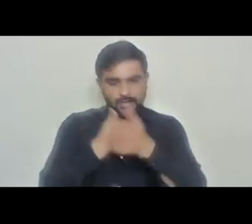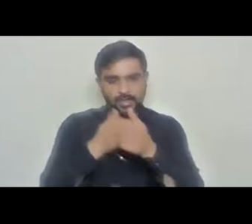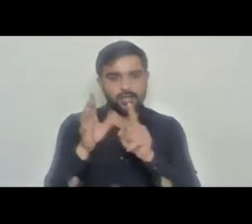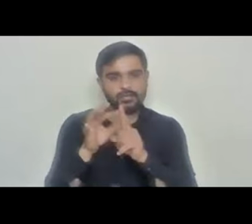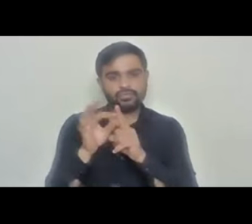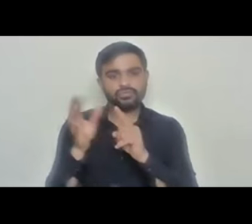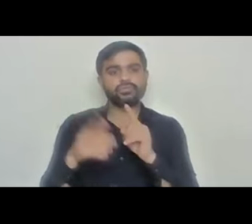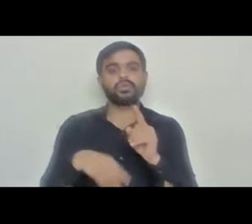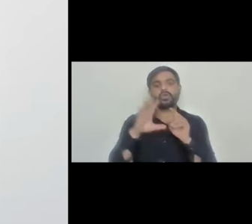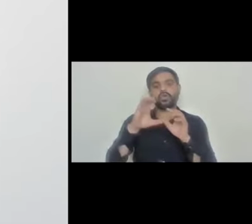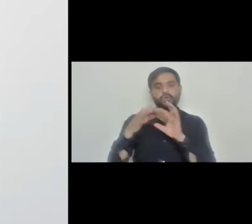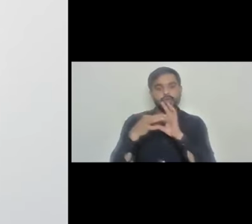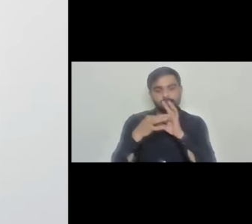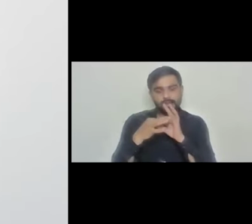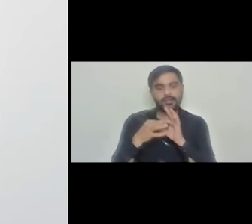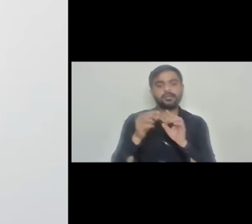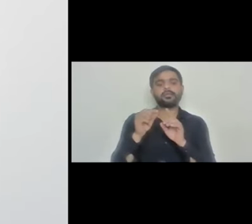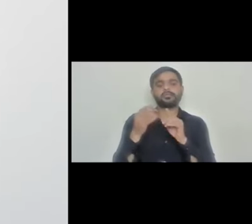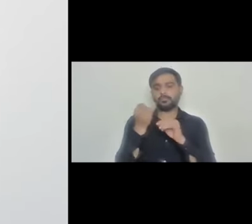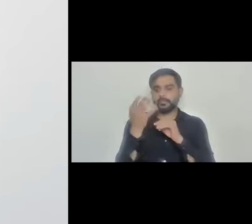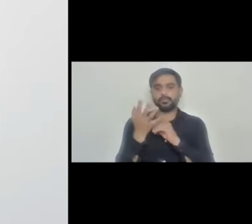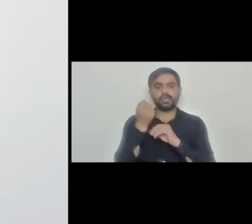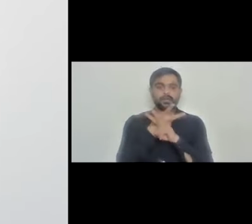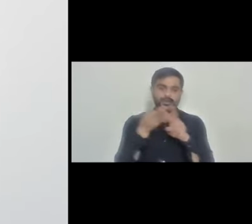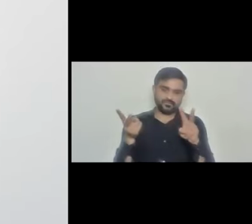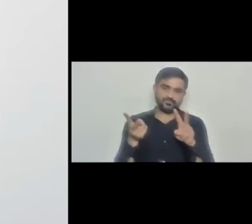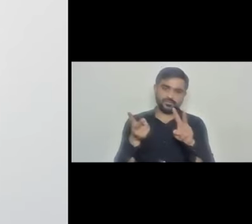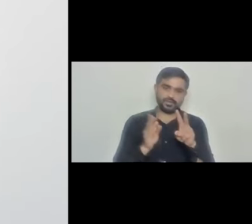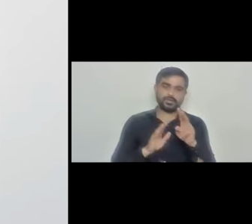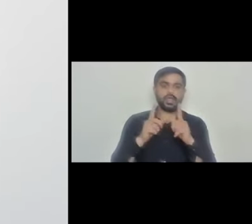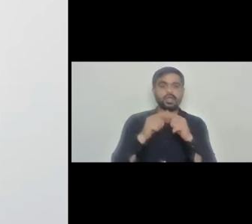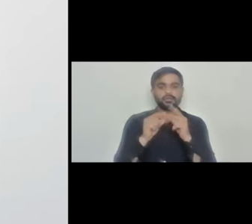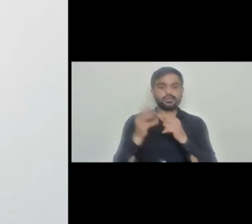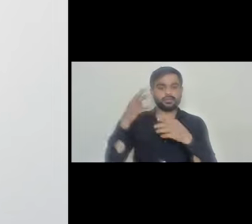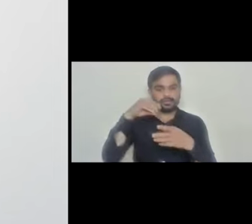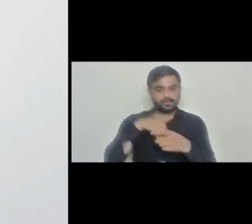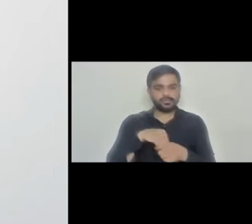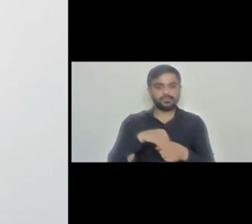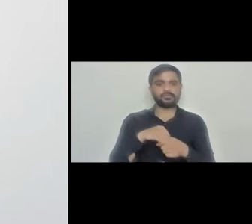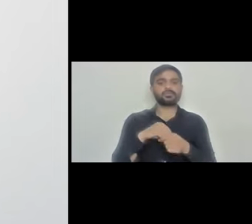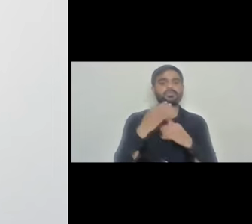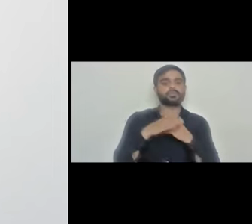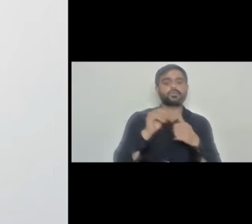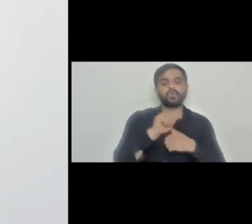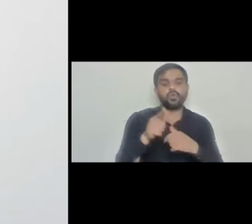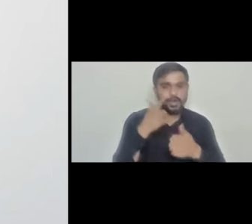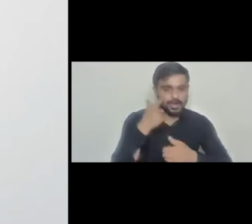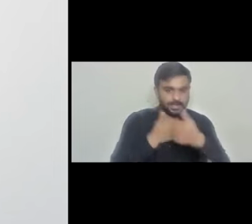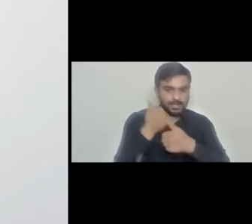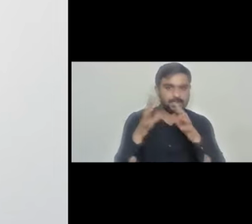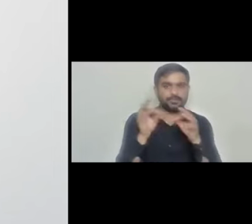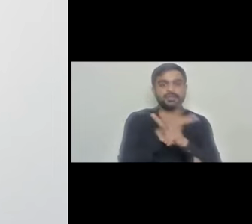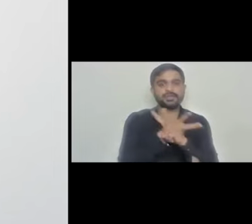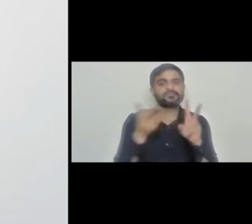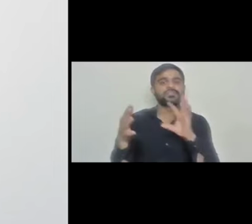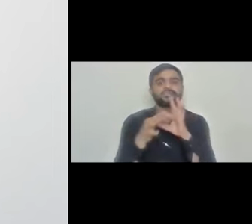test of correlation. You could find out I-square for the data. You could run an ANOVA test, t-test, different kinds of